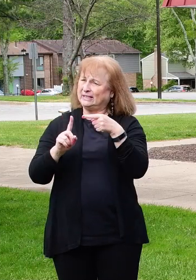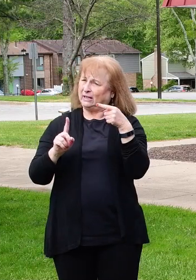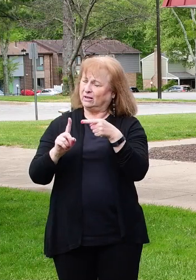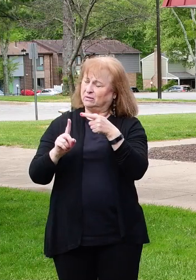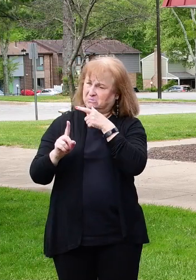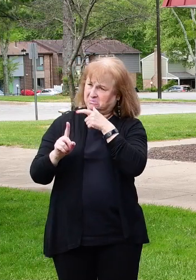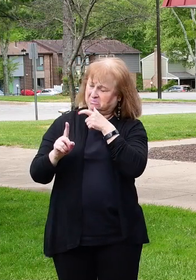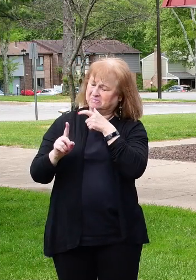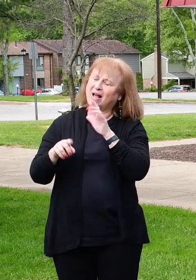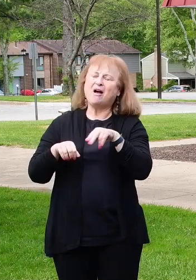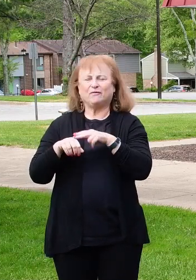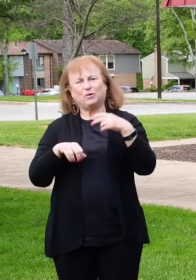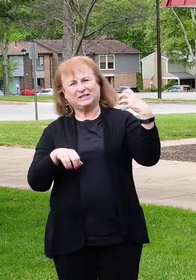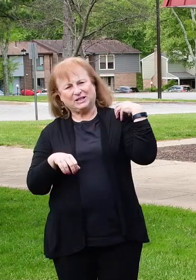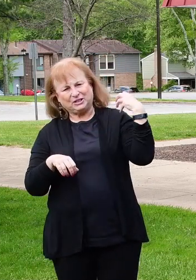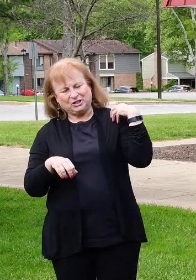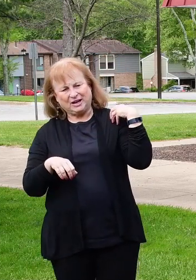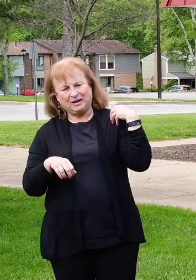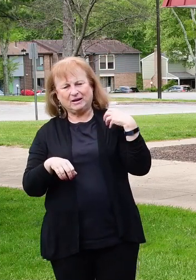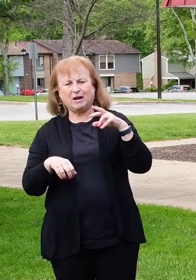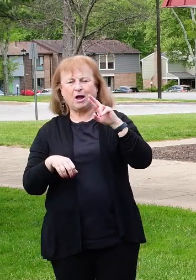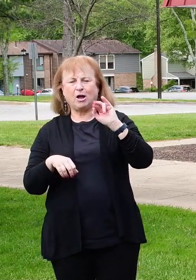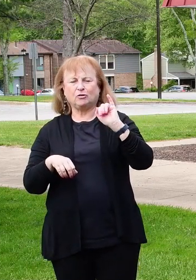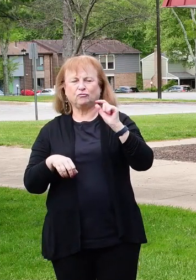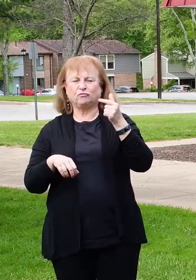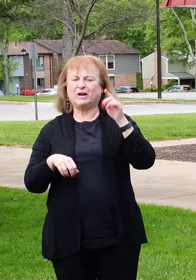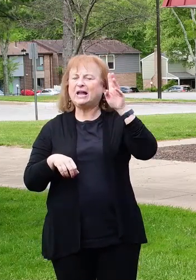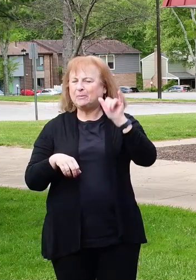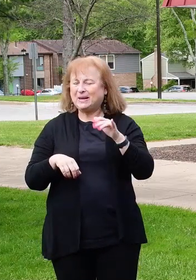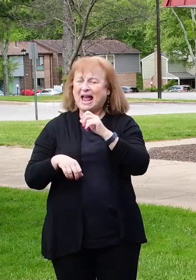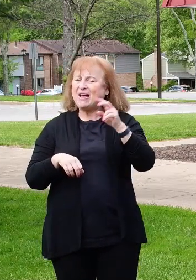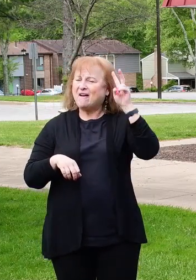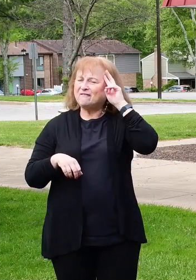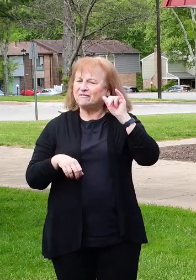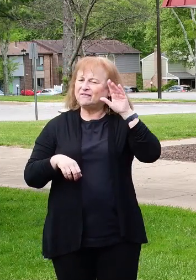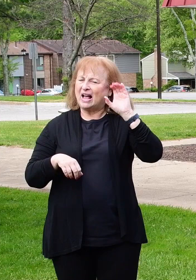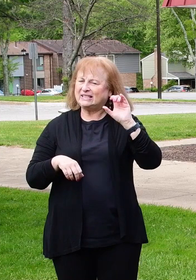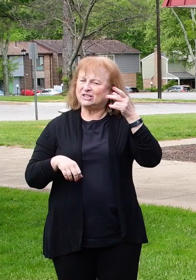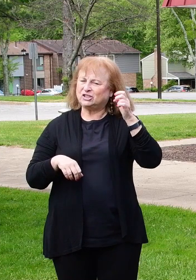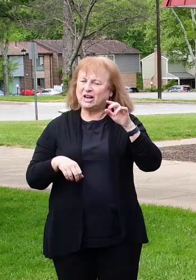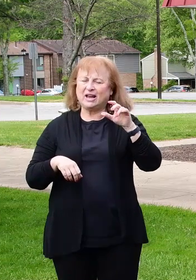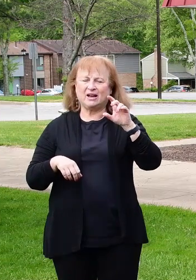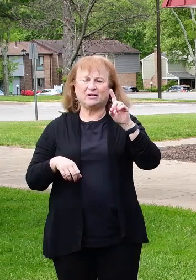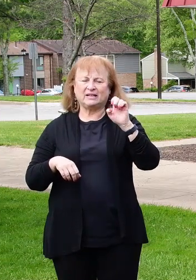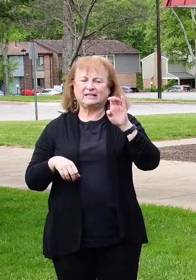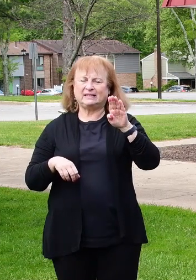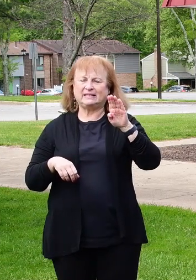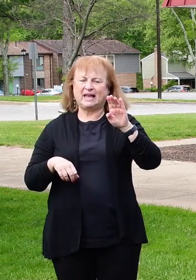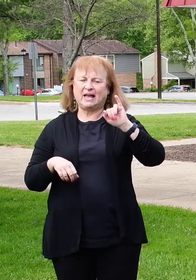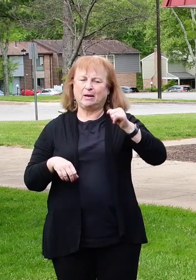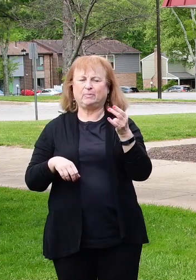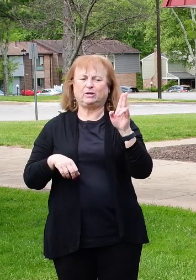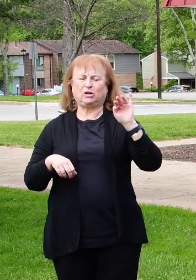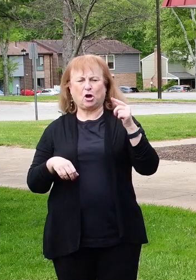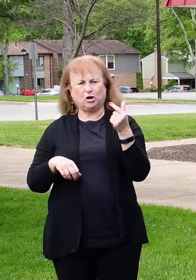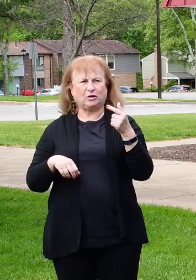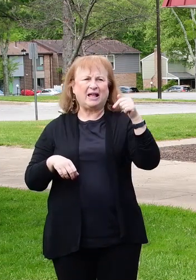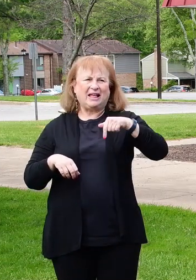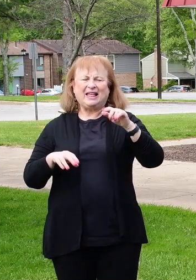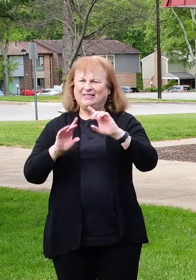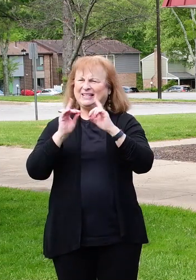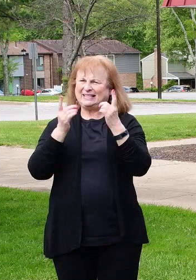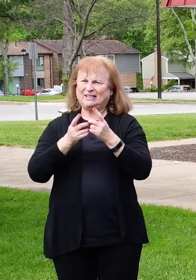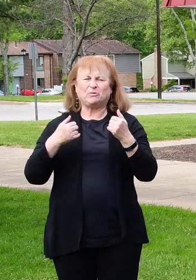particularly, of course, our chair, Rigby, but our vice chair, Deb Young, in whose district we're in, and we've had lots